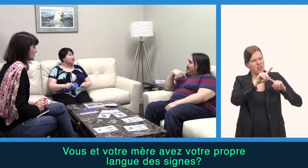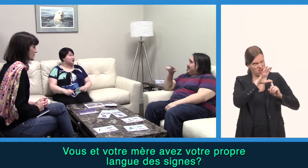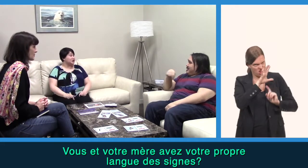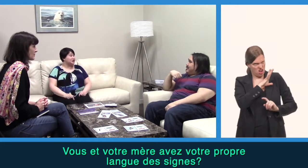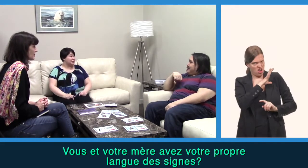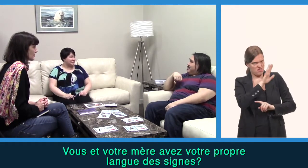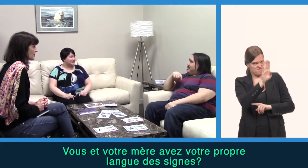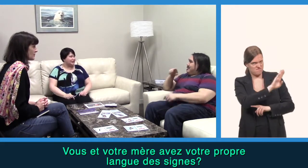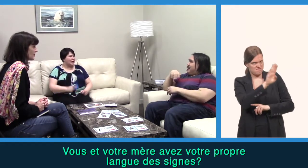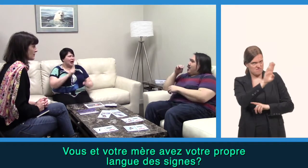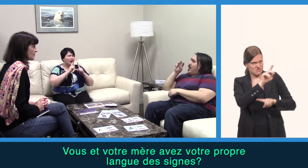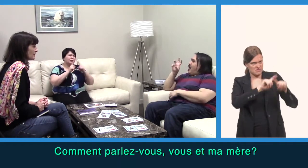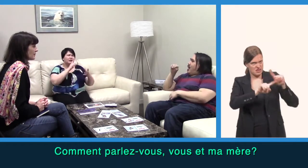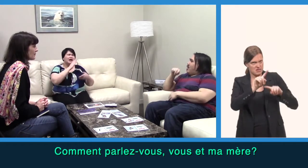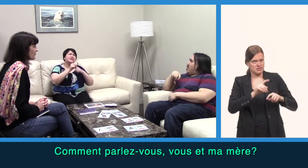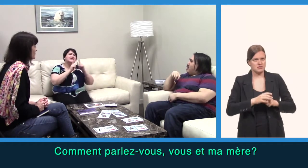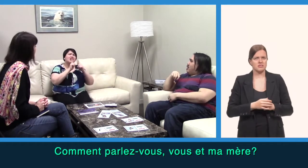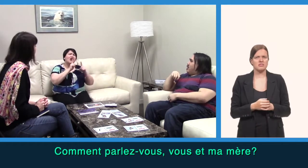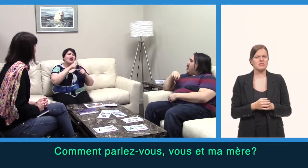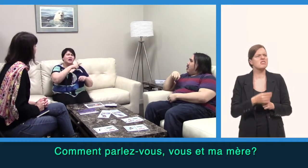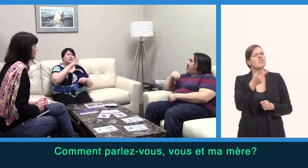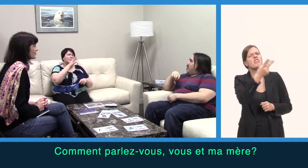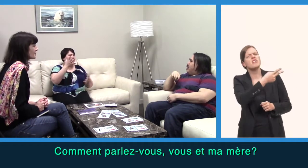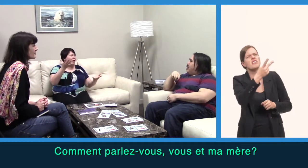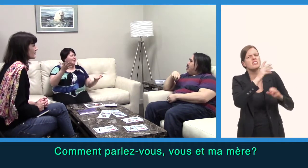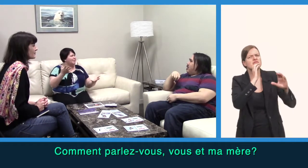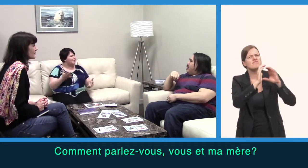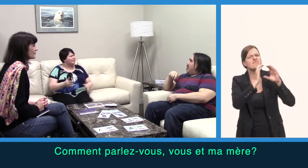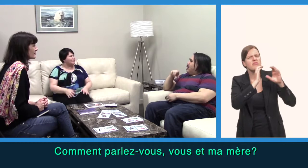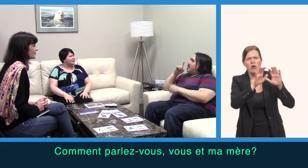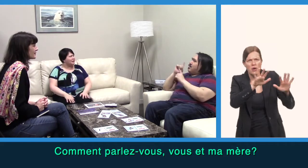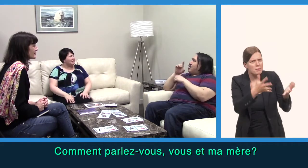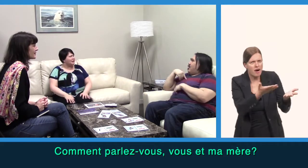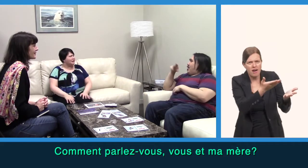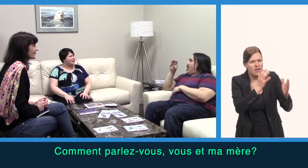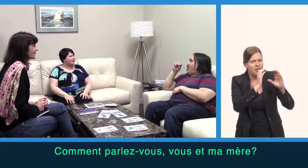sign language. How do you guys talk, you and Mom?